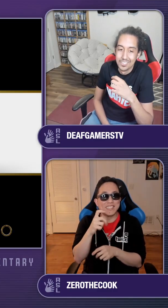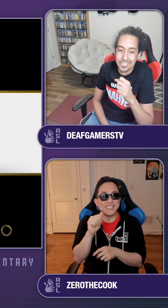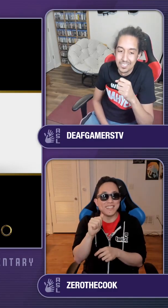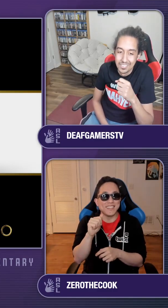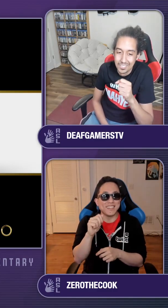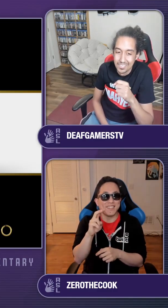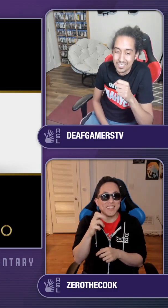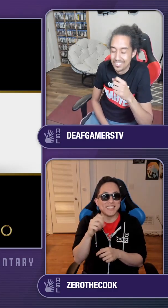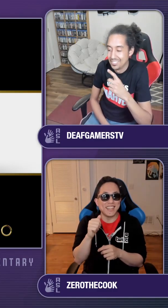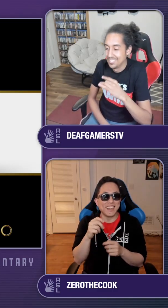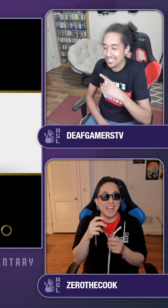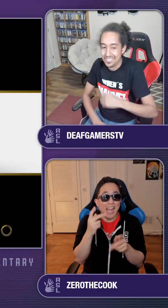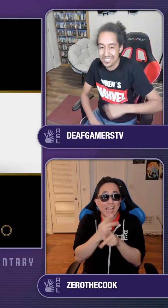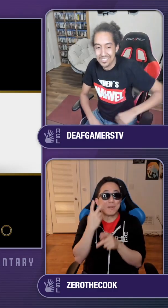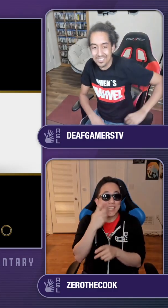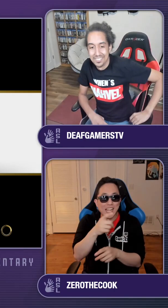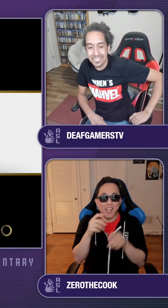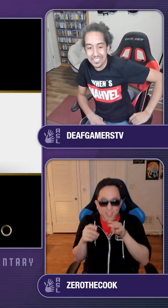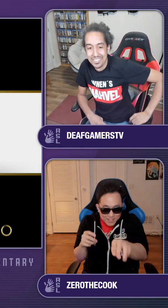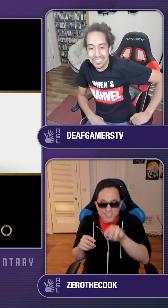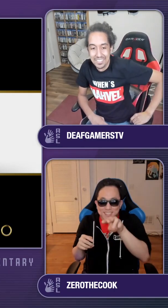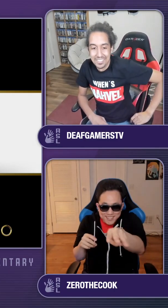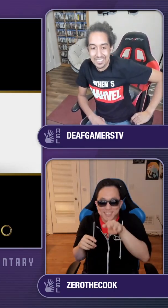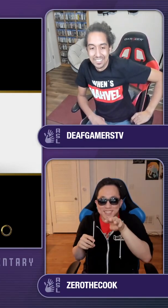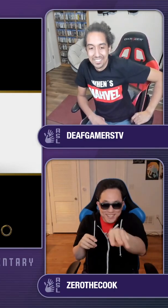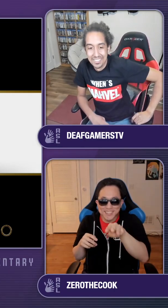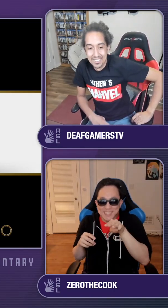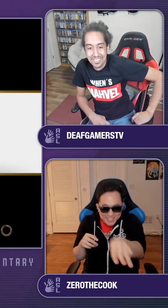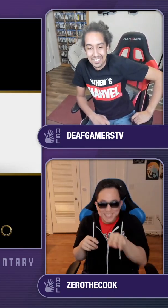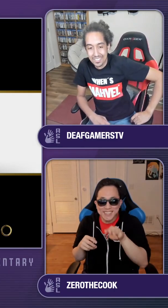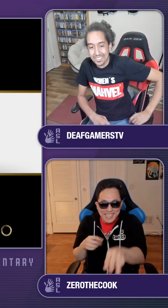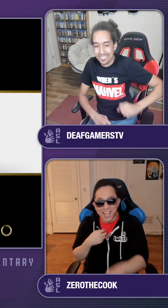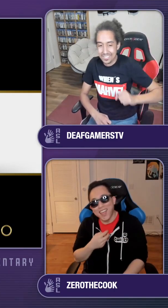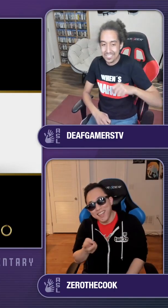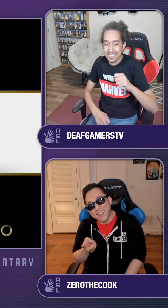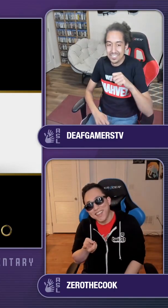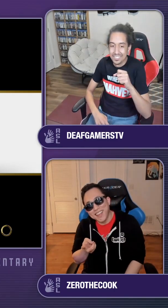Akira. I think that's a smart play, but we will see.